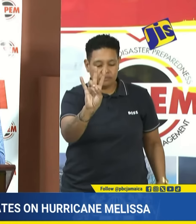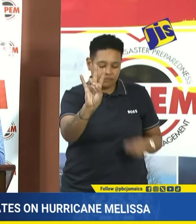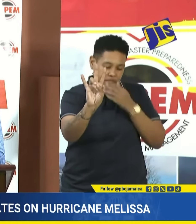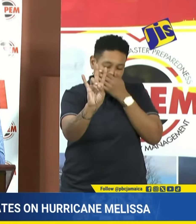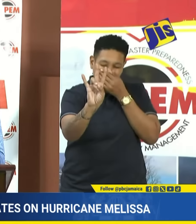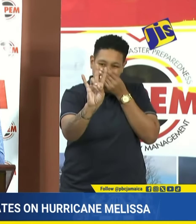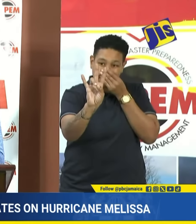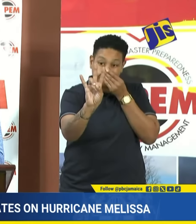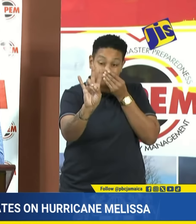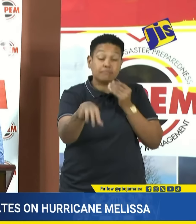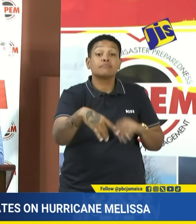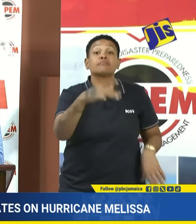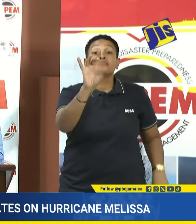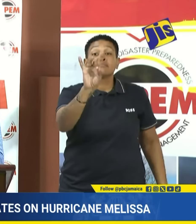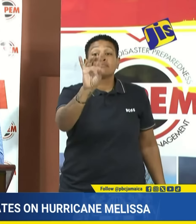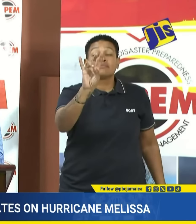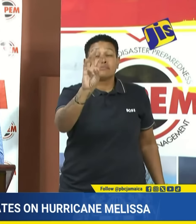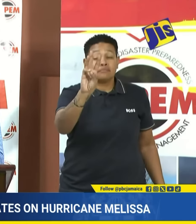876-922-4357. So that would be